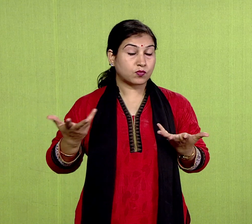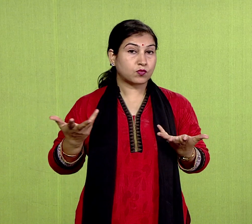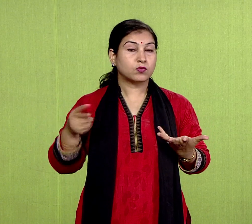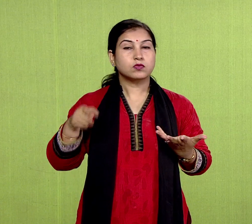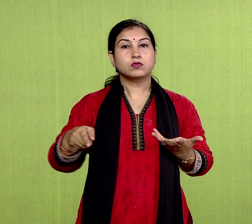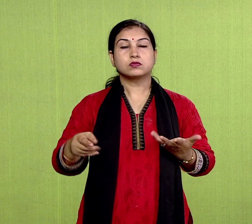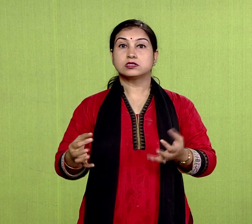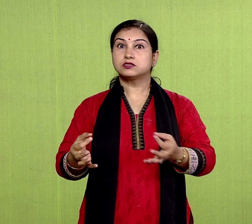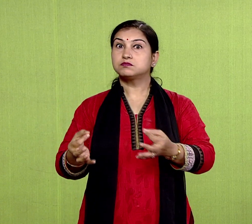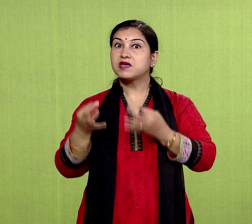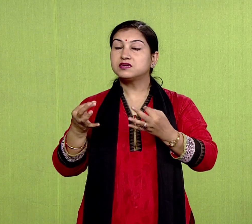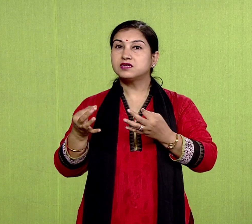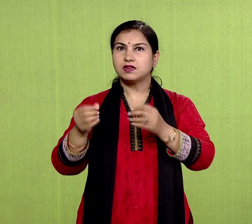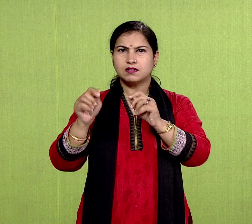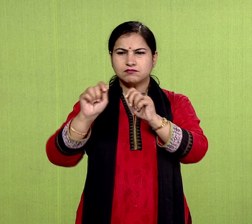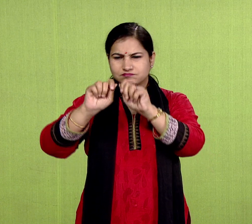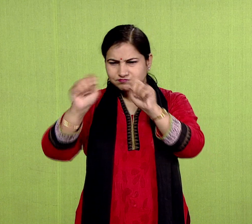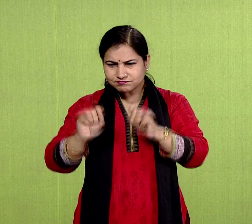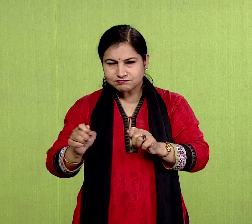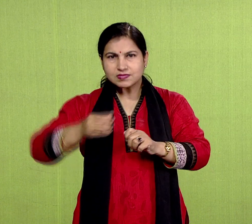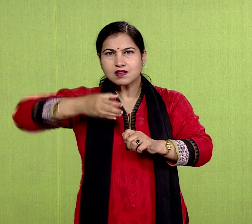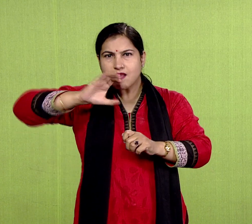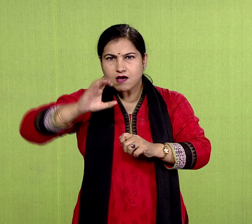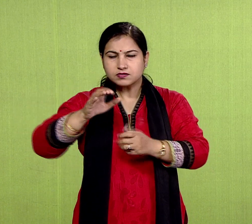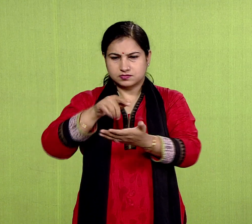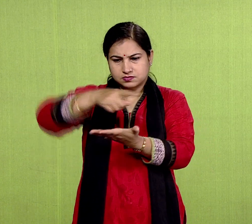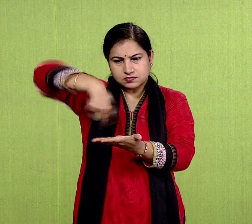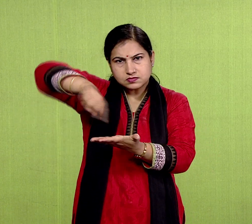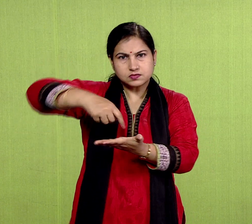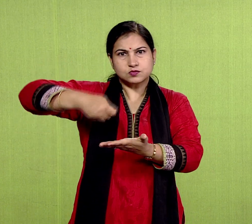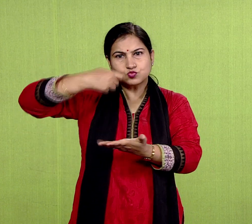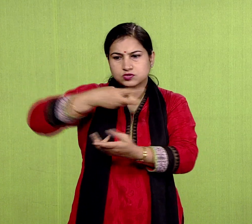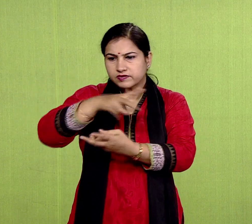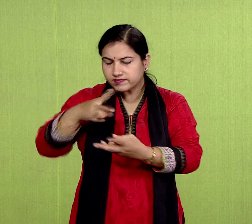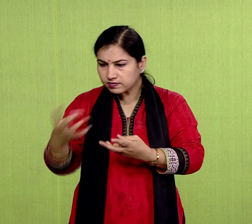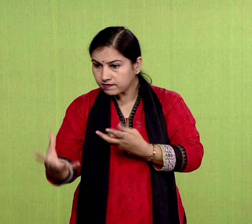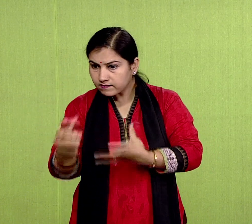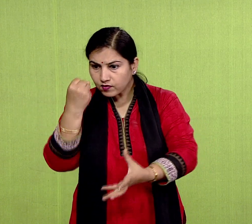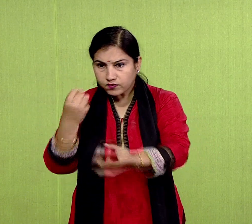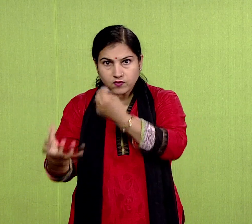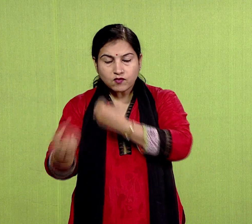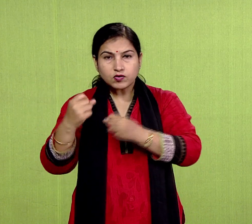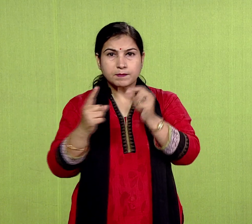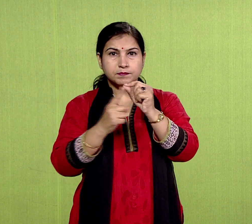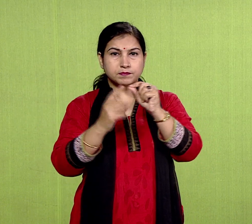special kind of pottery that has been found from all the later Vedic